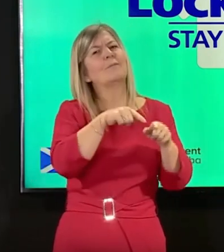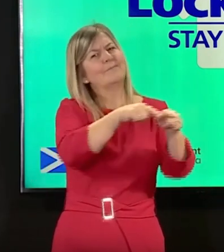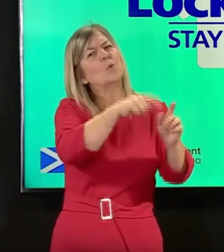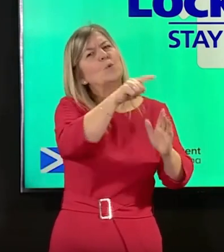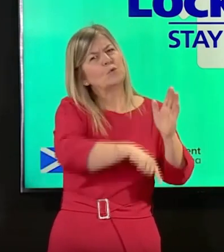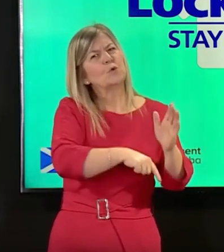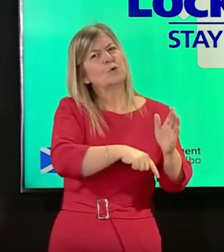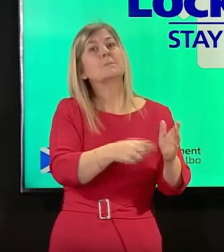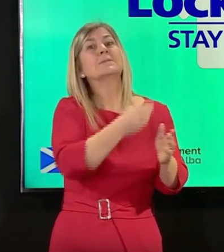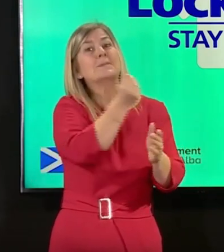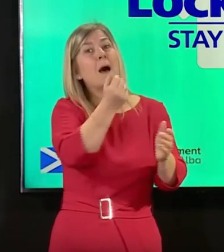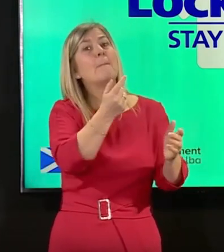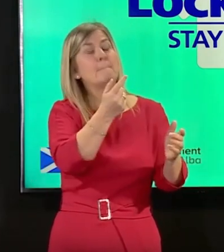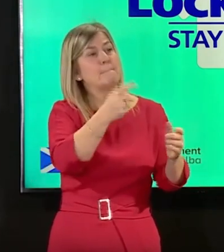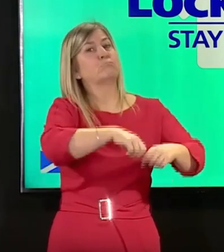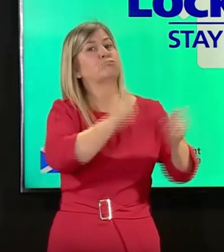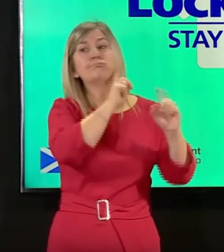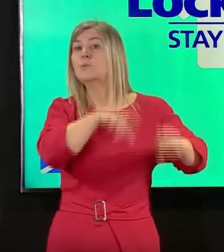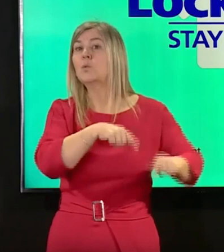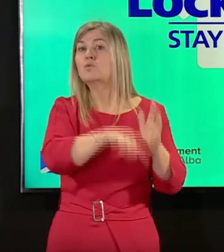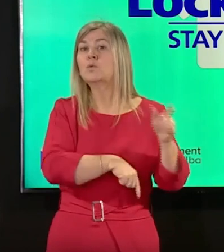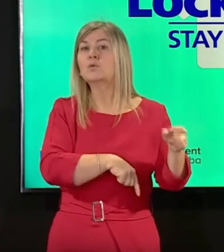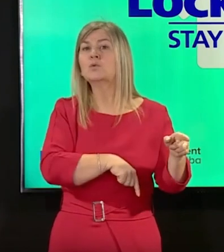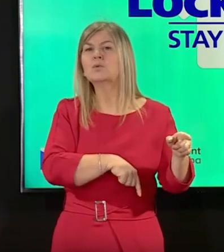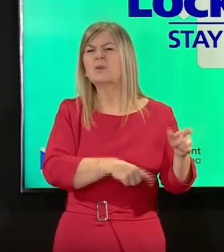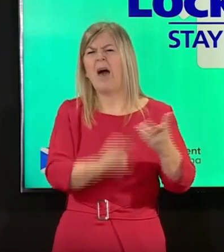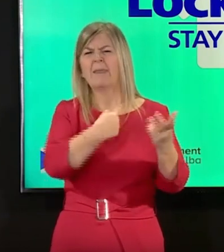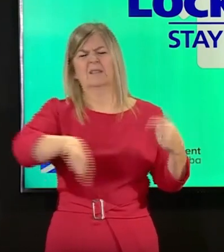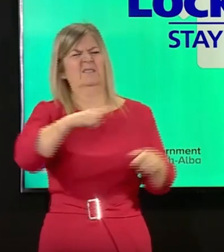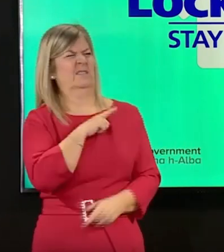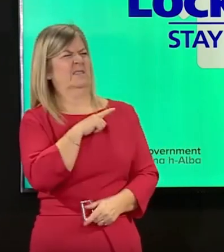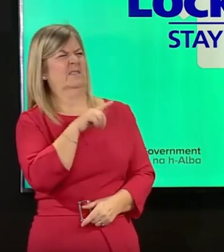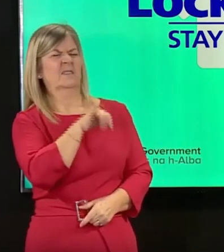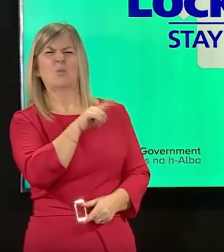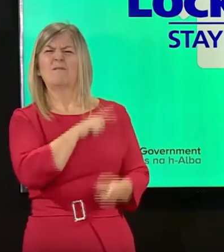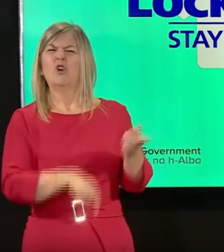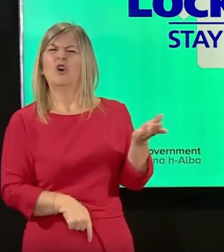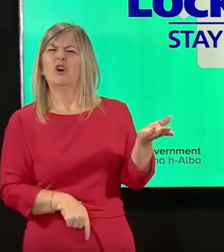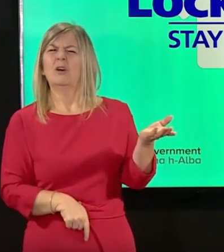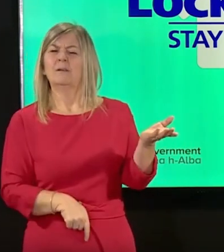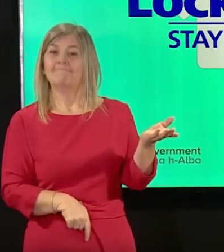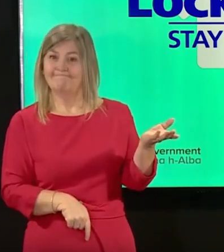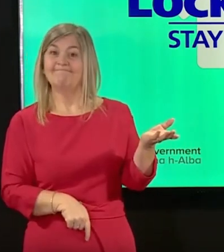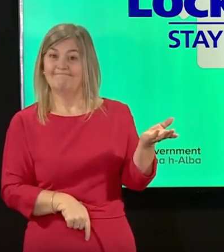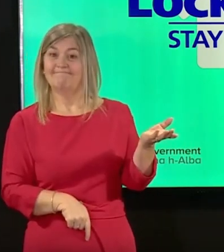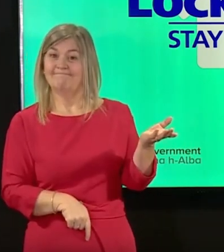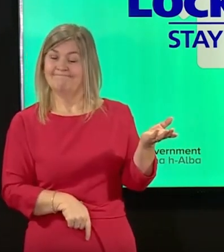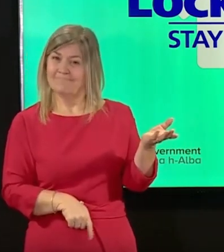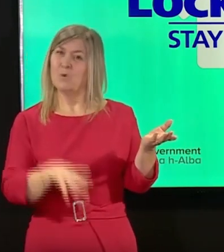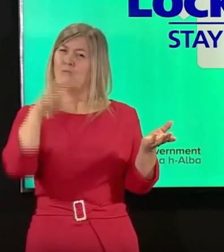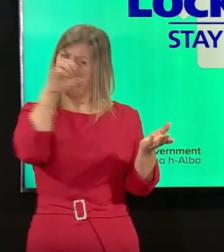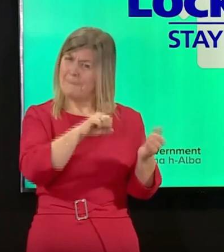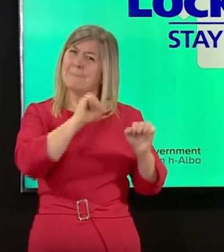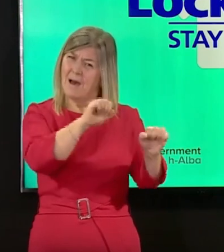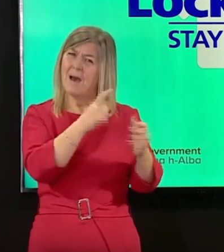am I bothering? So can I say to football and sport generally, please make sure your house is in order, because it shouldn't take